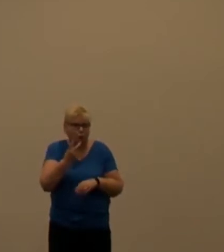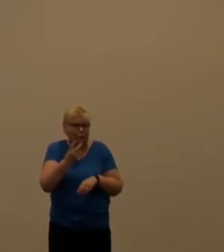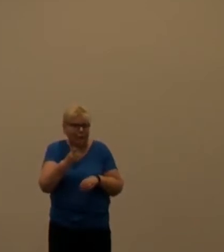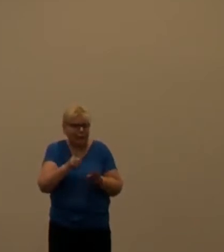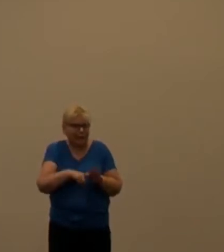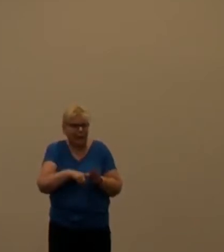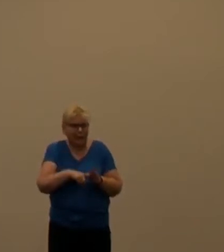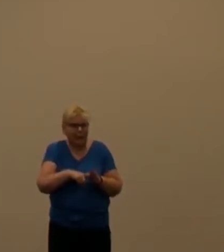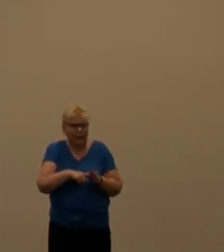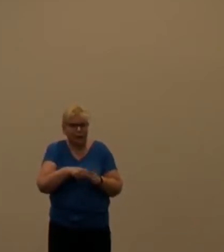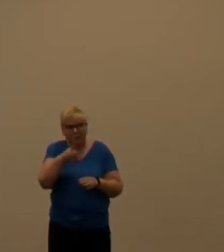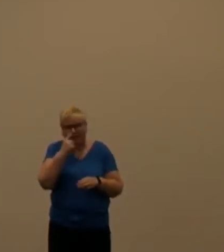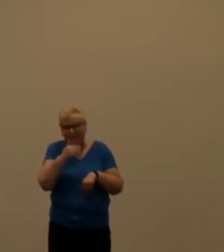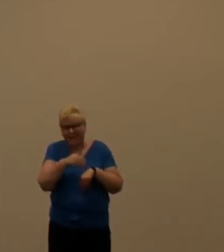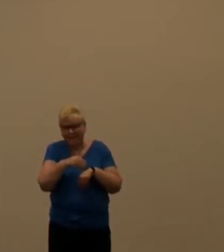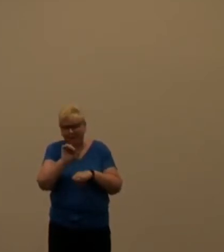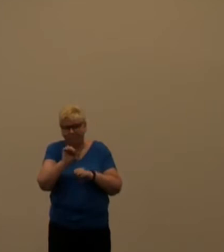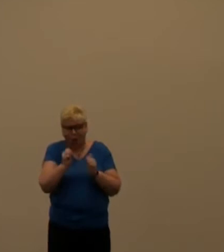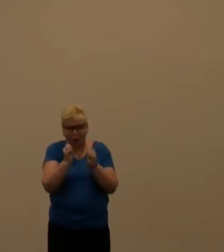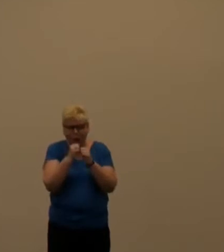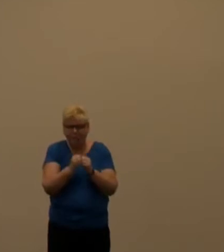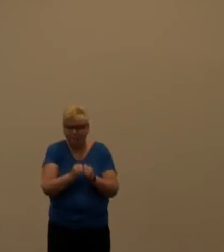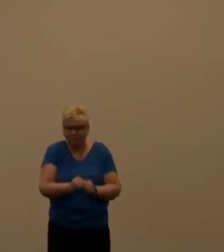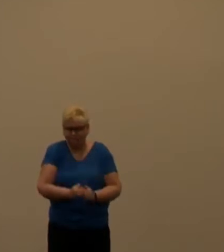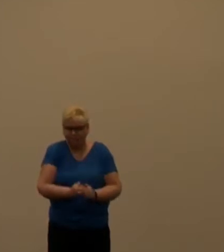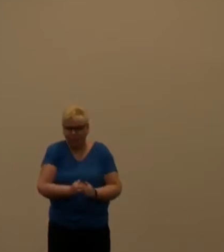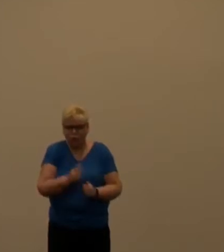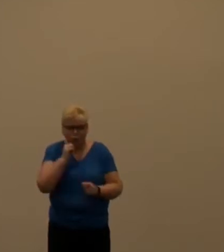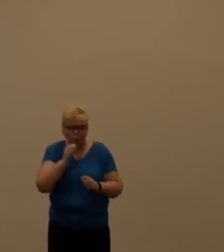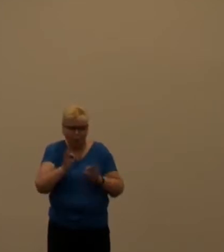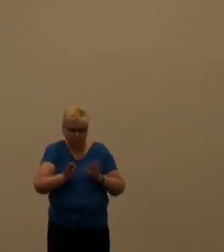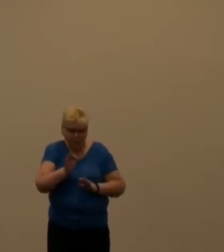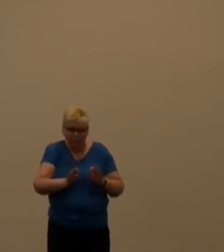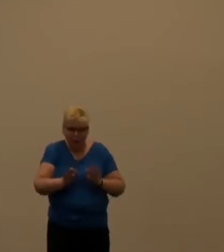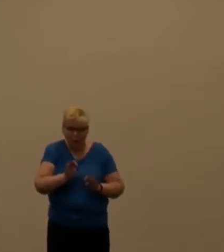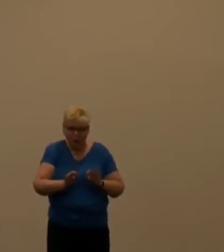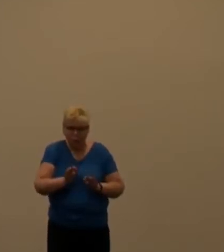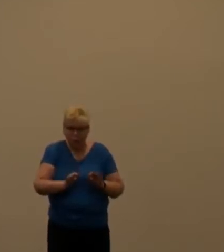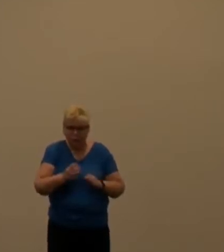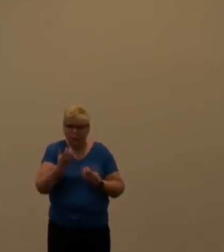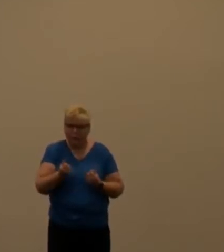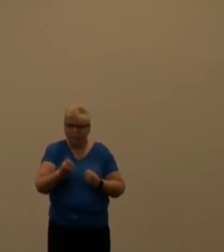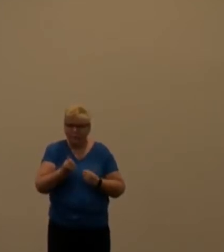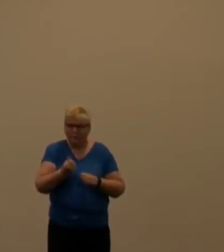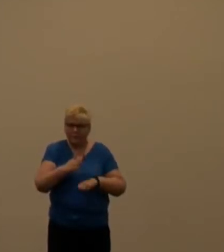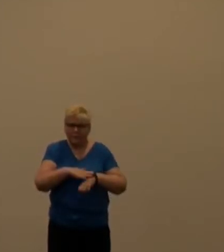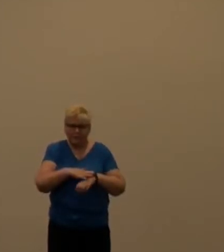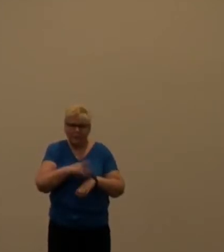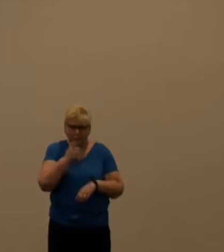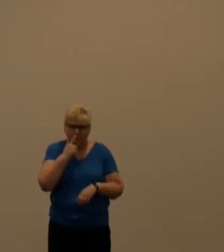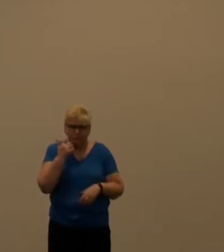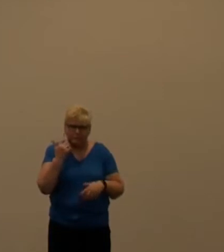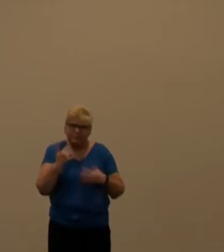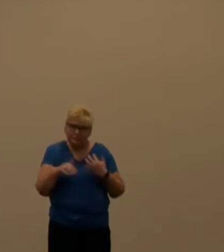can affect your customizations. And to figure out and find a developer absolutely every time is a pain in the